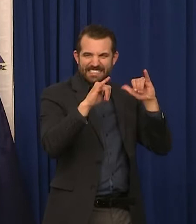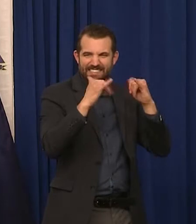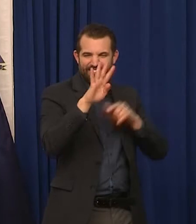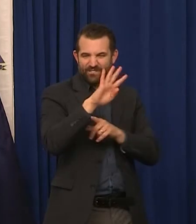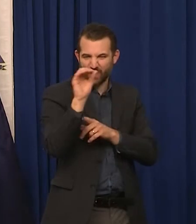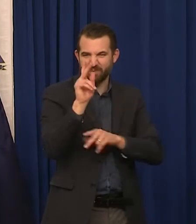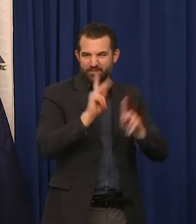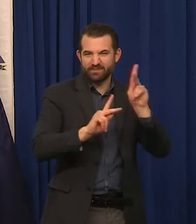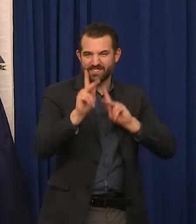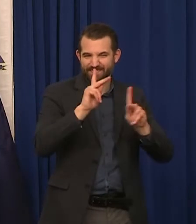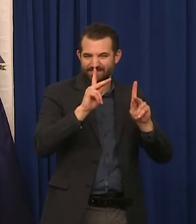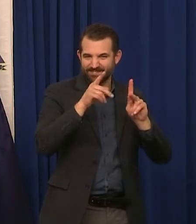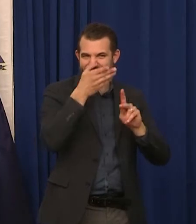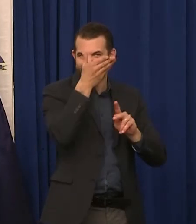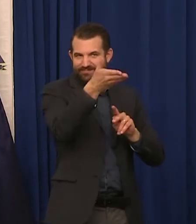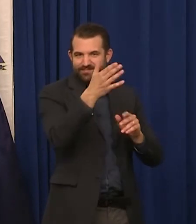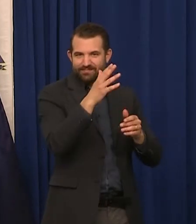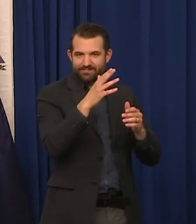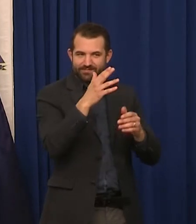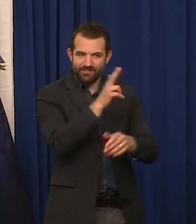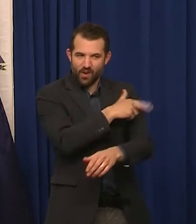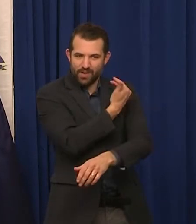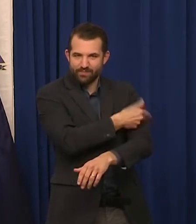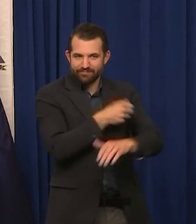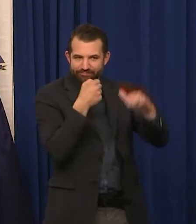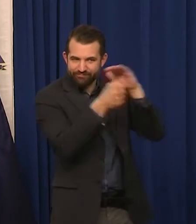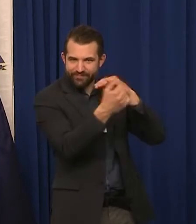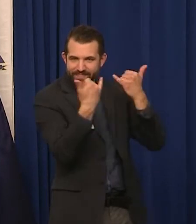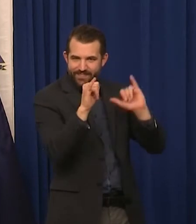remain hospitalized. 8 of them remain ventilated.